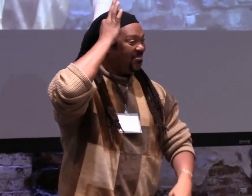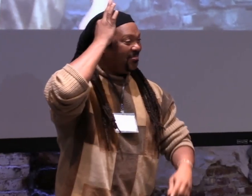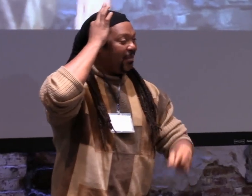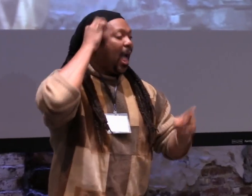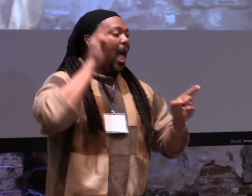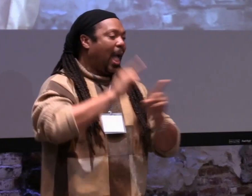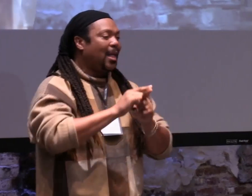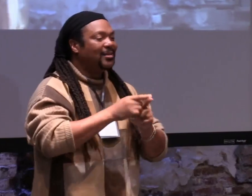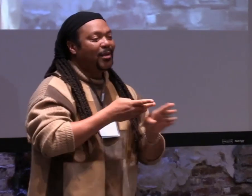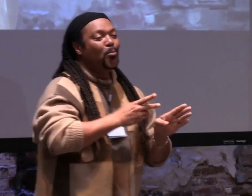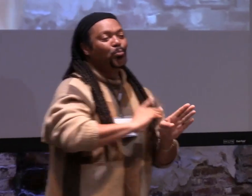my sign name.